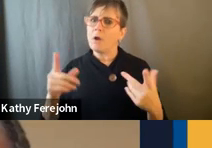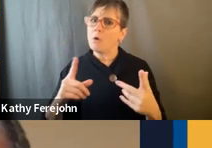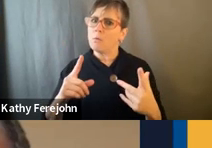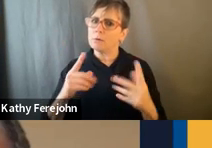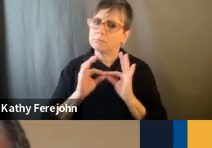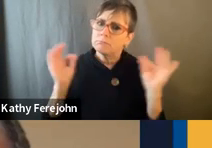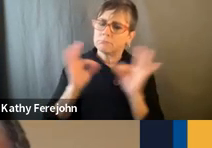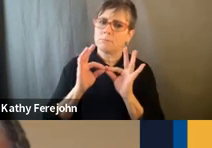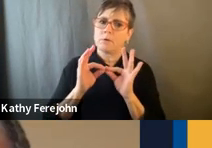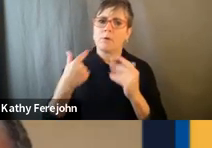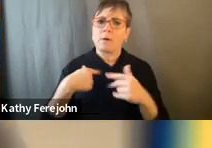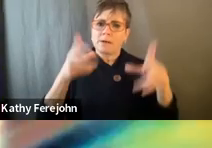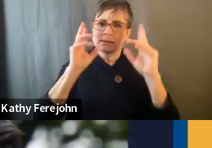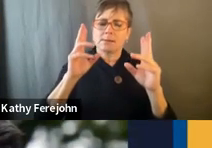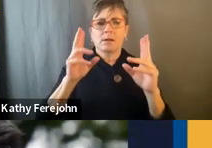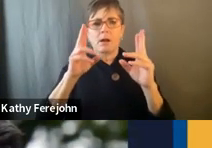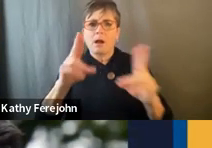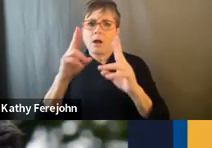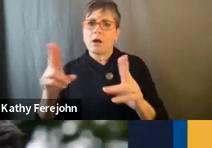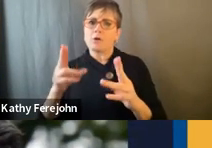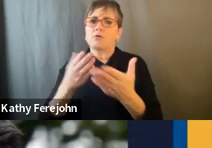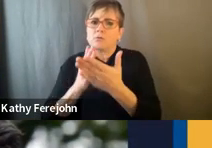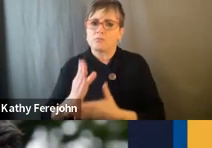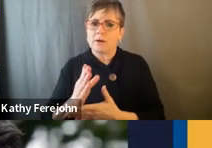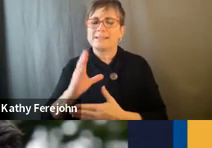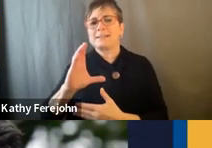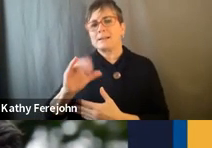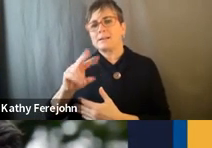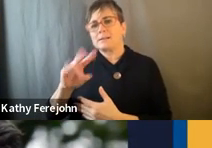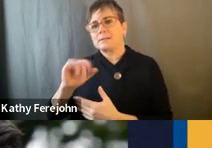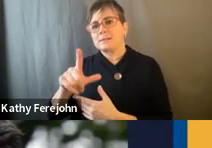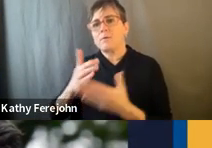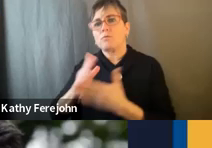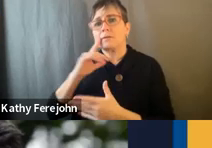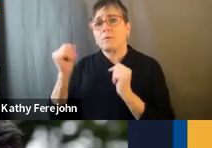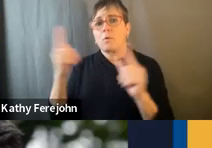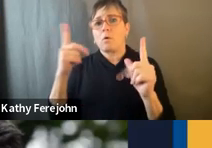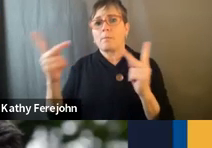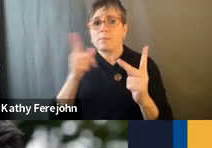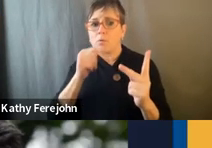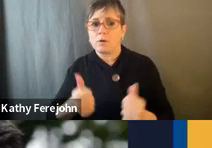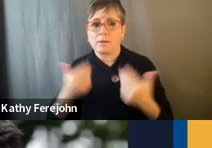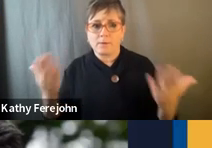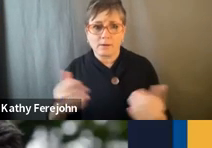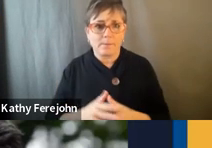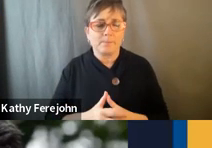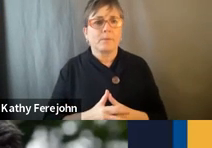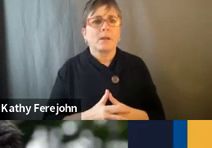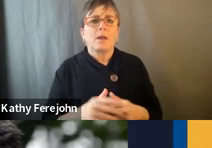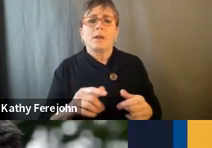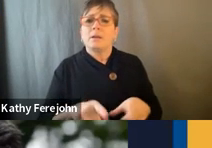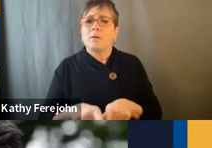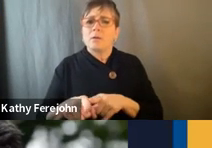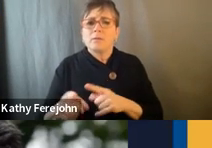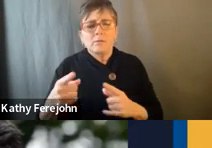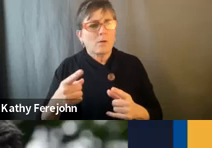of all of New Jersey's residents with disabilities. The issue of mental health is always important. We've spoken about it. I've struggled with